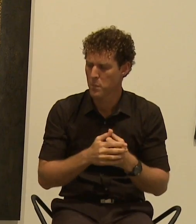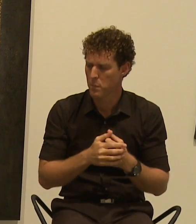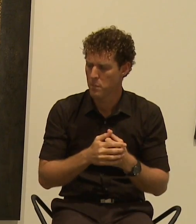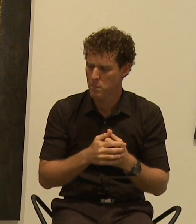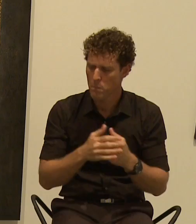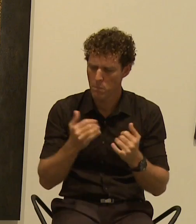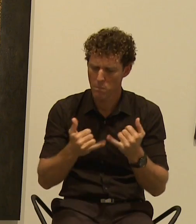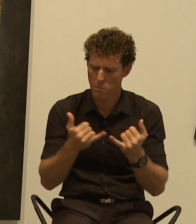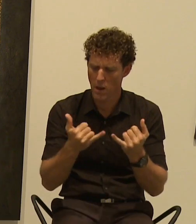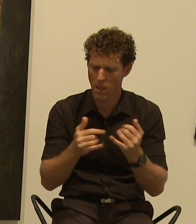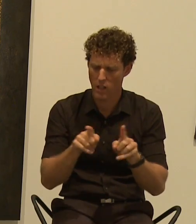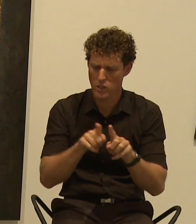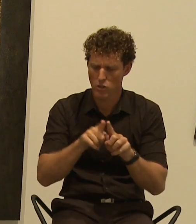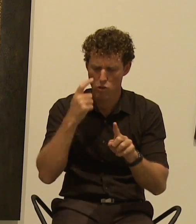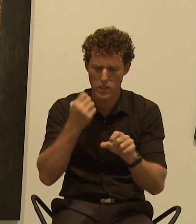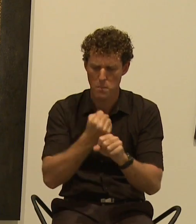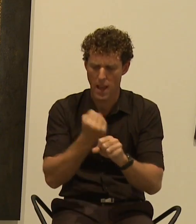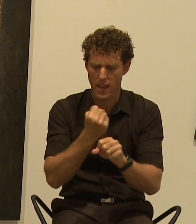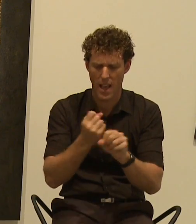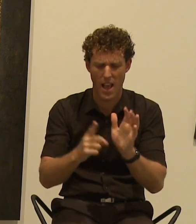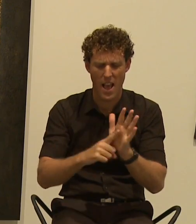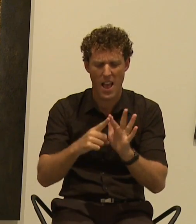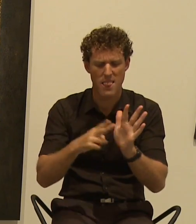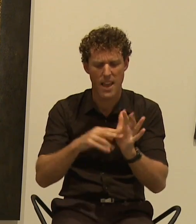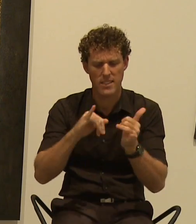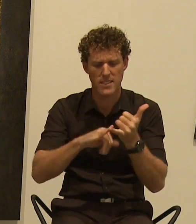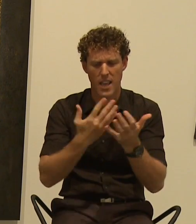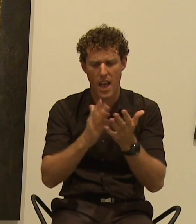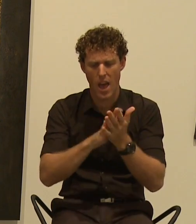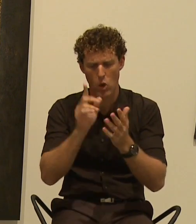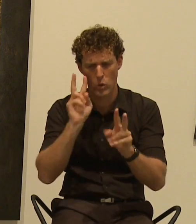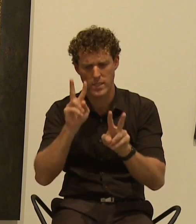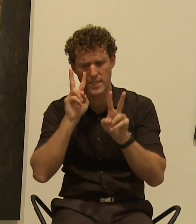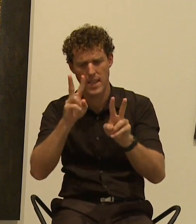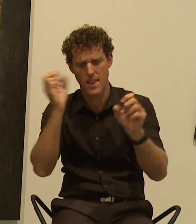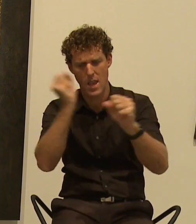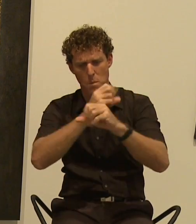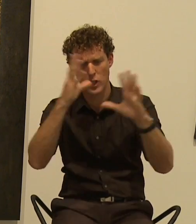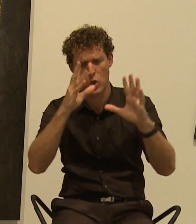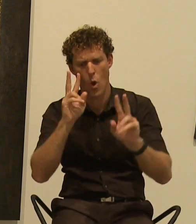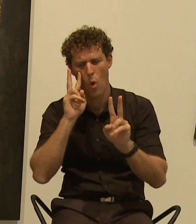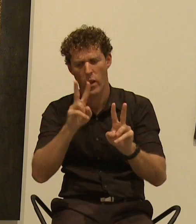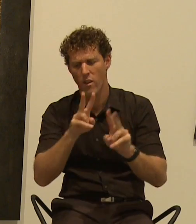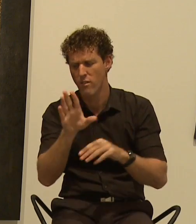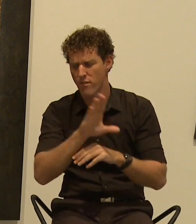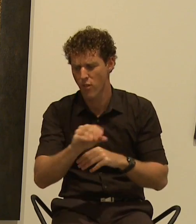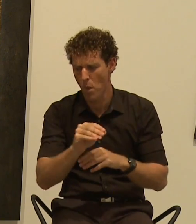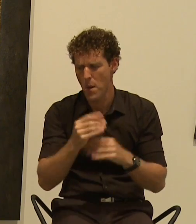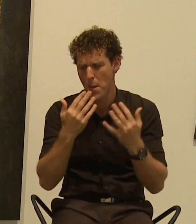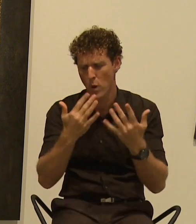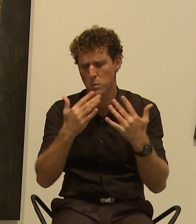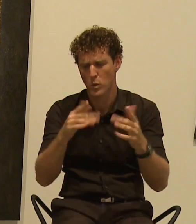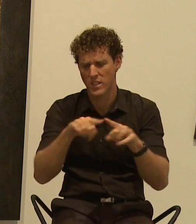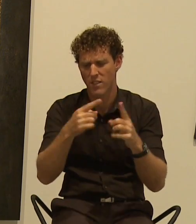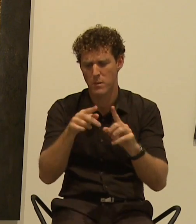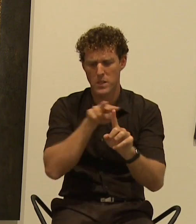it was kind of about trying to create a lens. So it was about seeing an image and looking at it from multiple